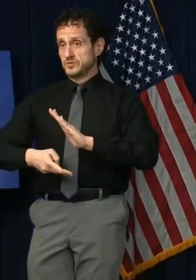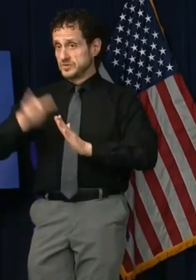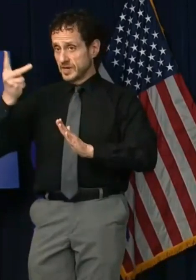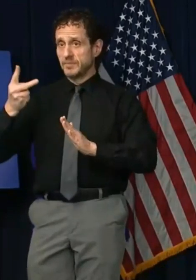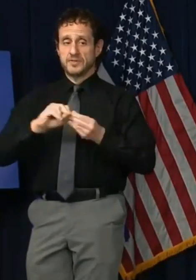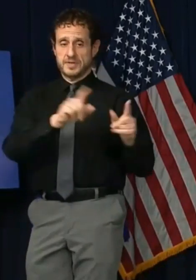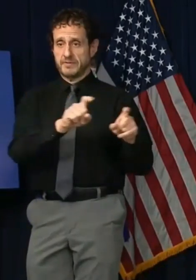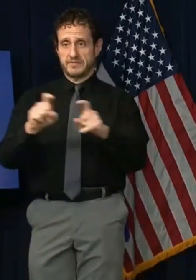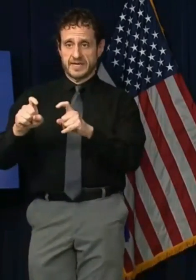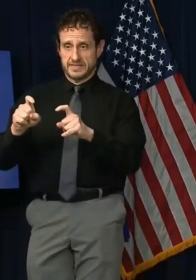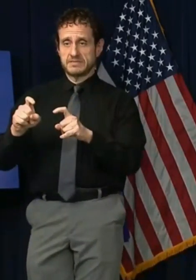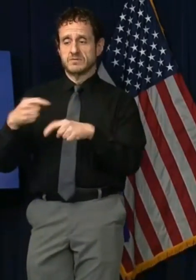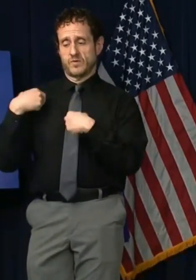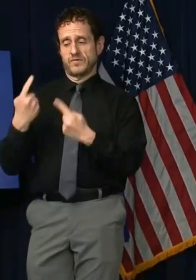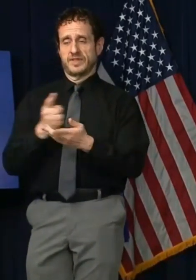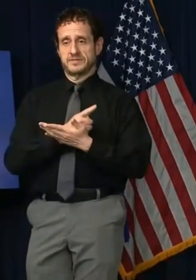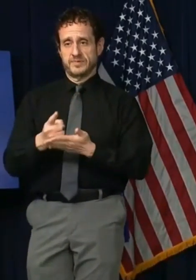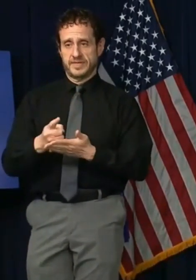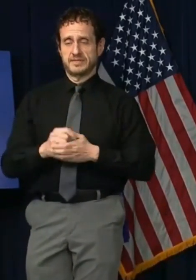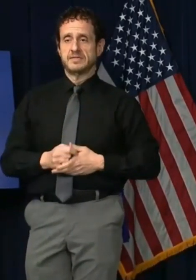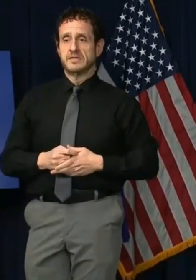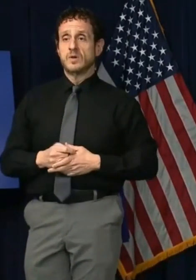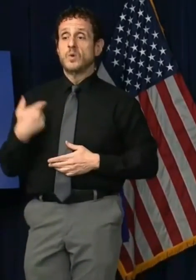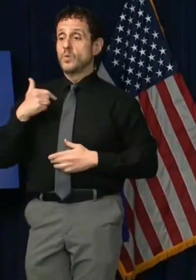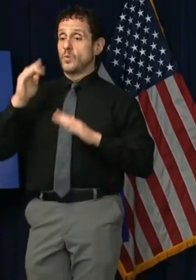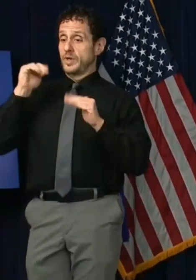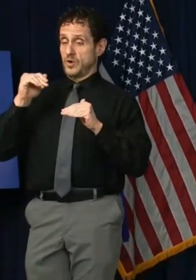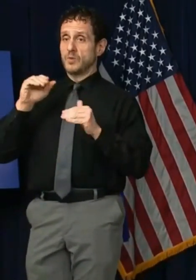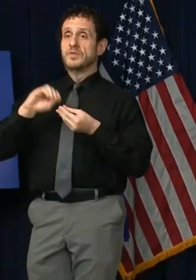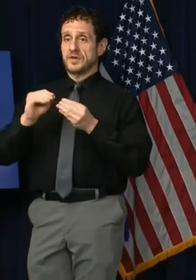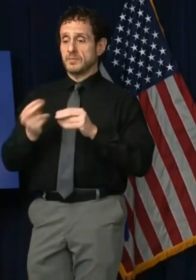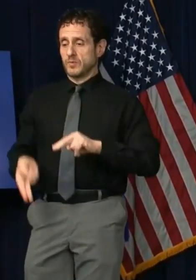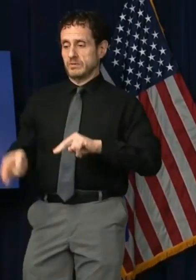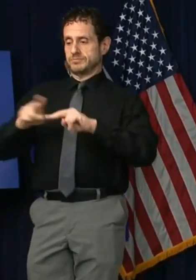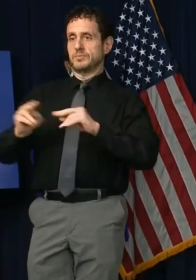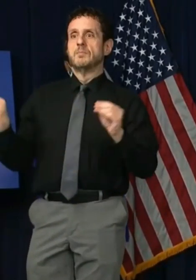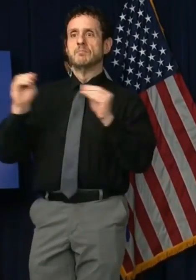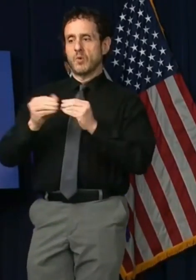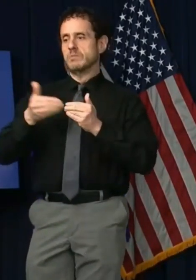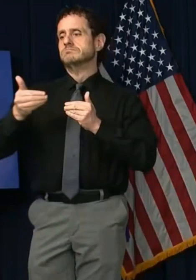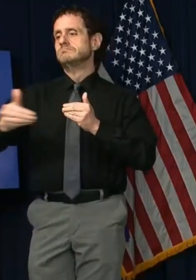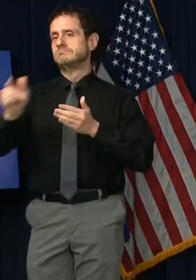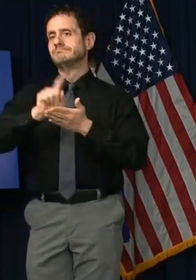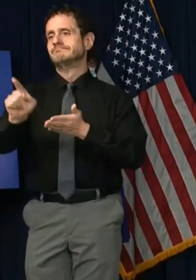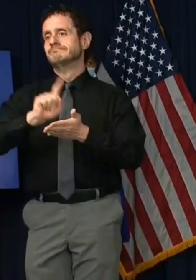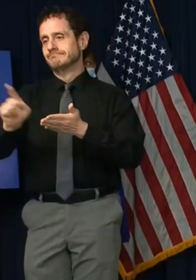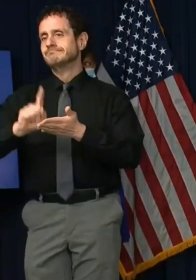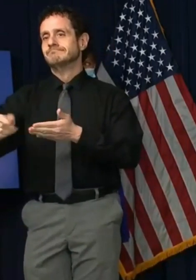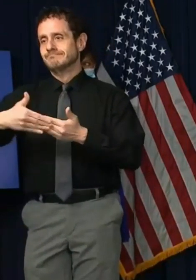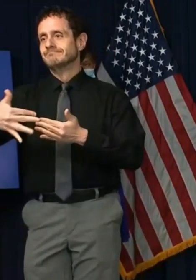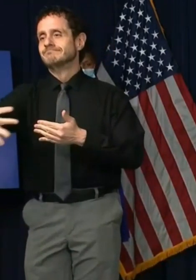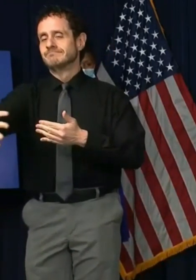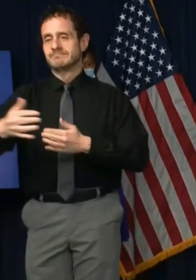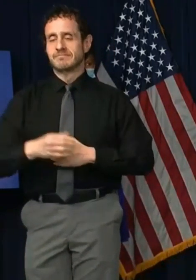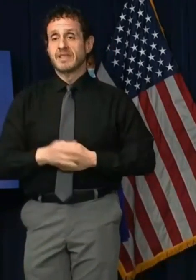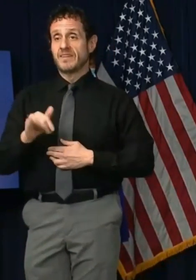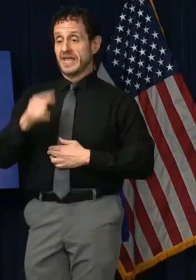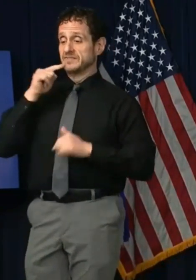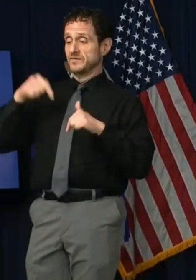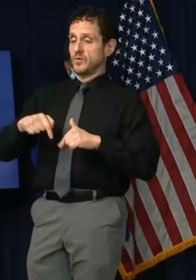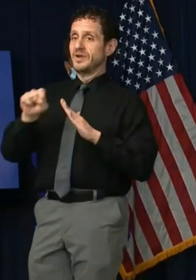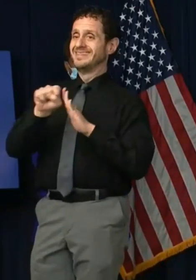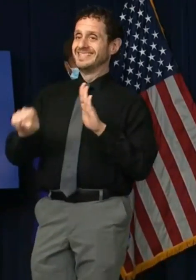we anticipate being able to push that number higher in the coming days and weeks. That's for just our